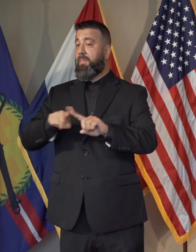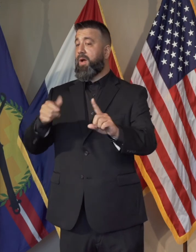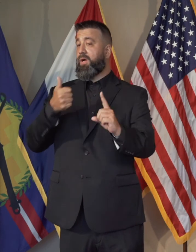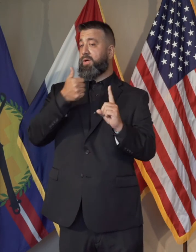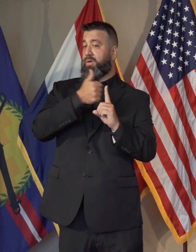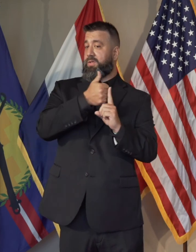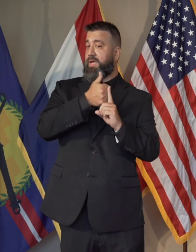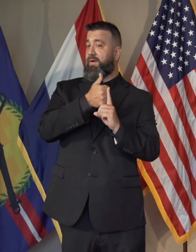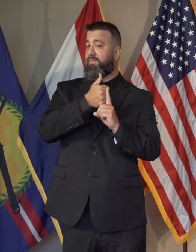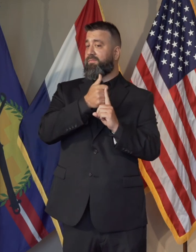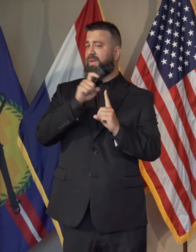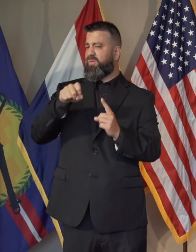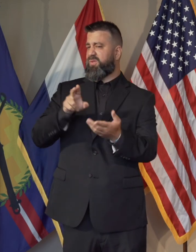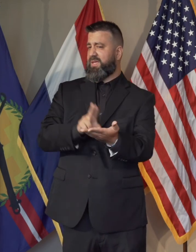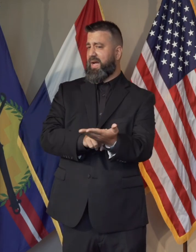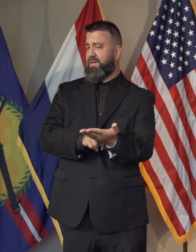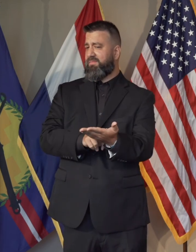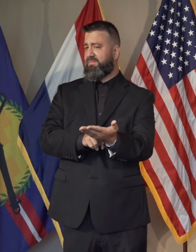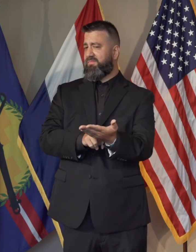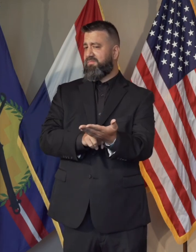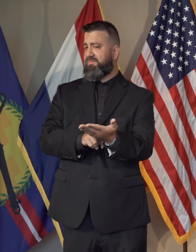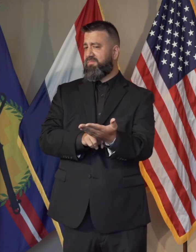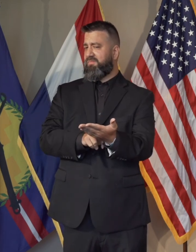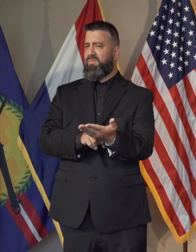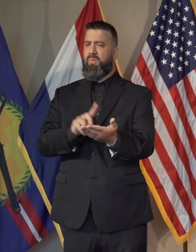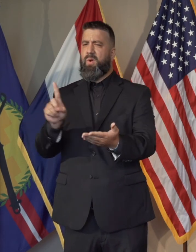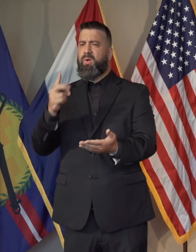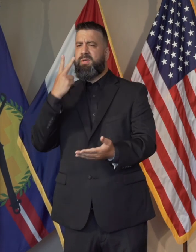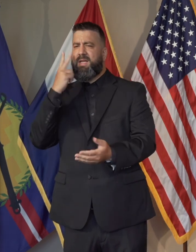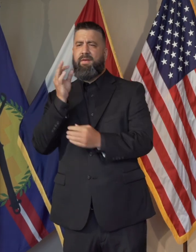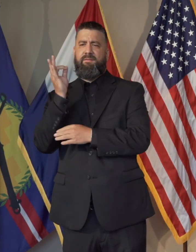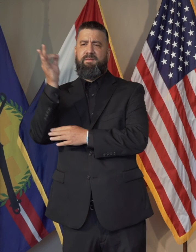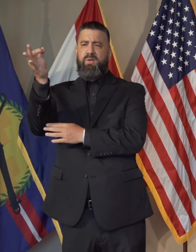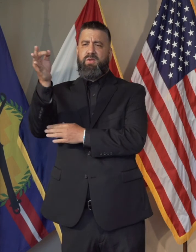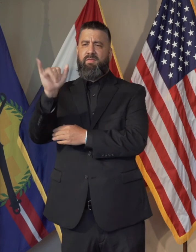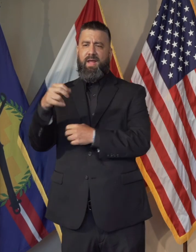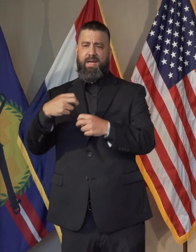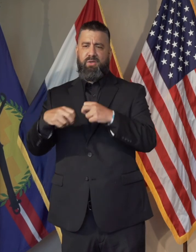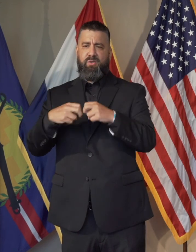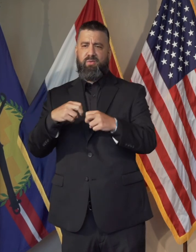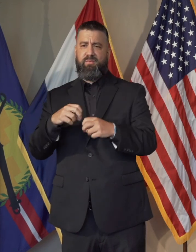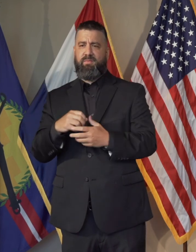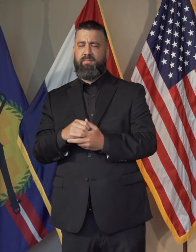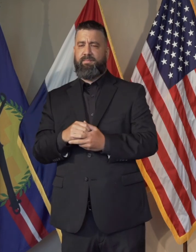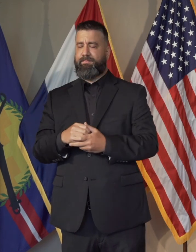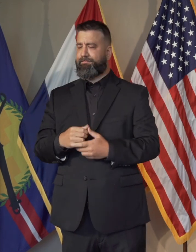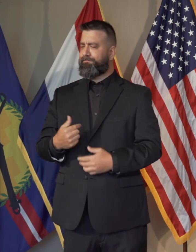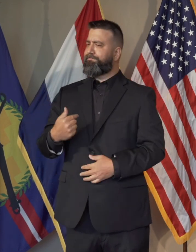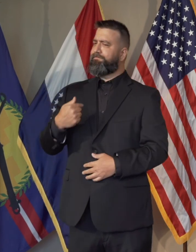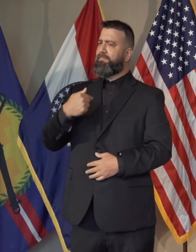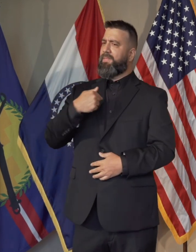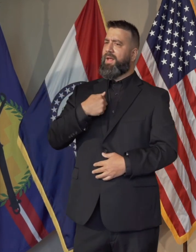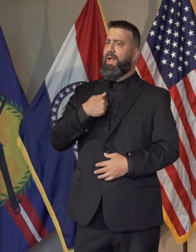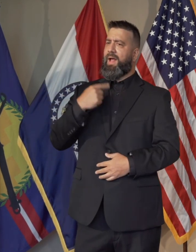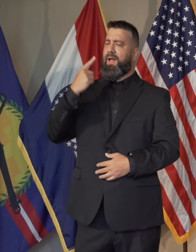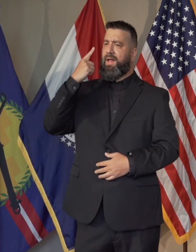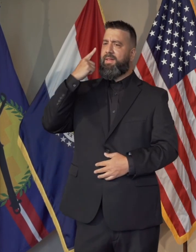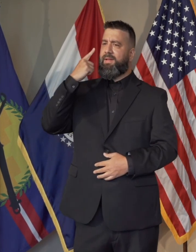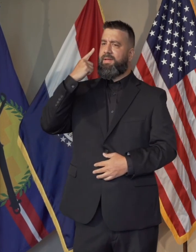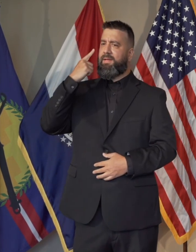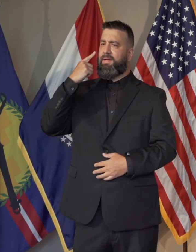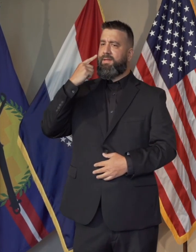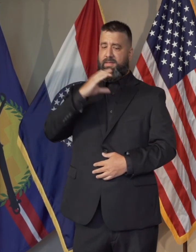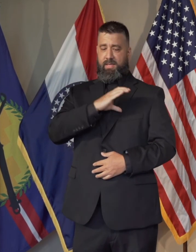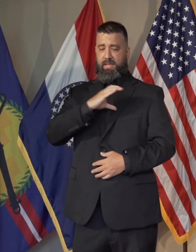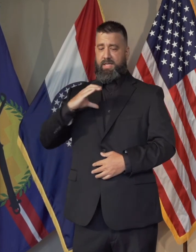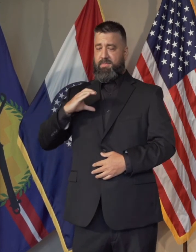been an election or not. Where do you kind of see the future of that issue going? Well, I think going back to the drawing board. I think that